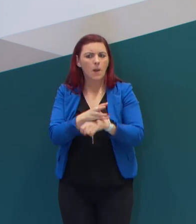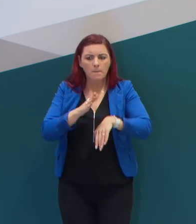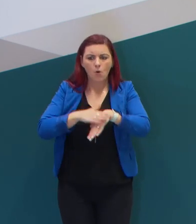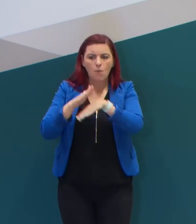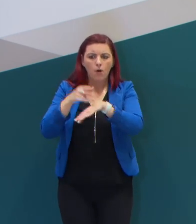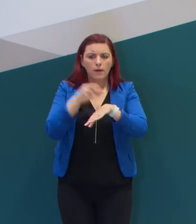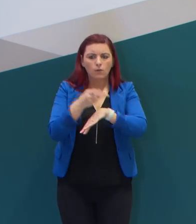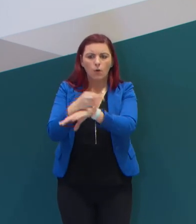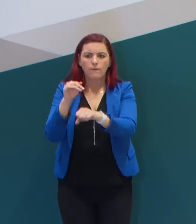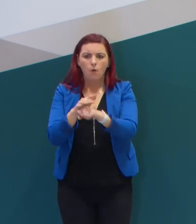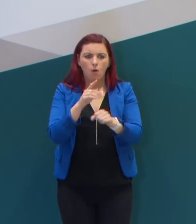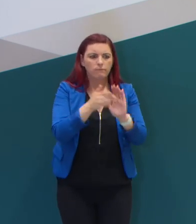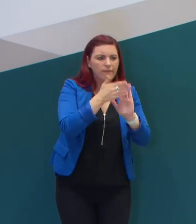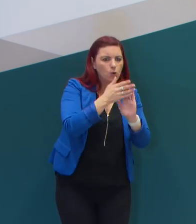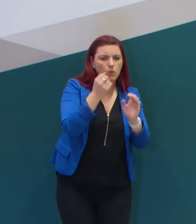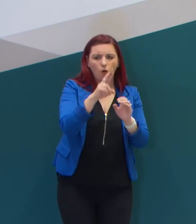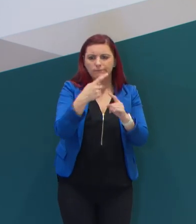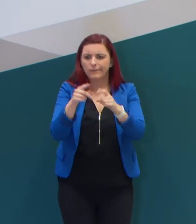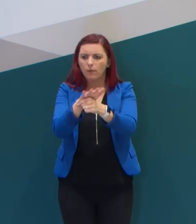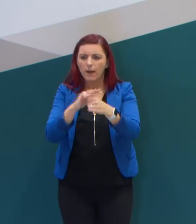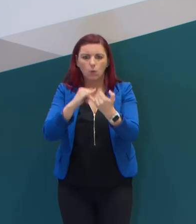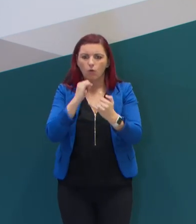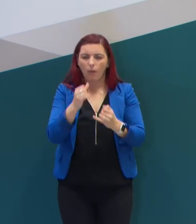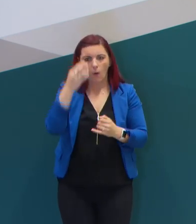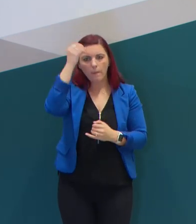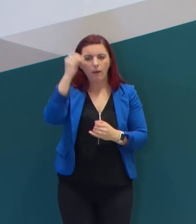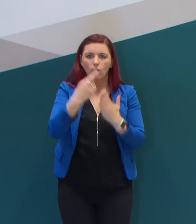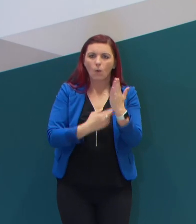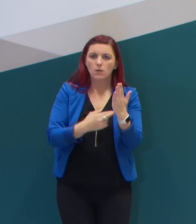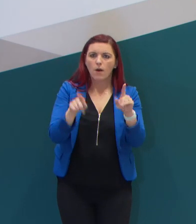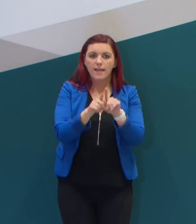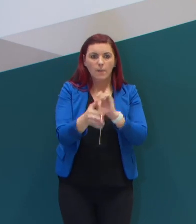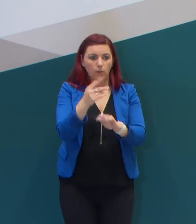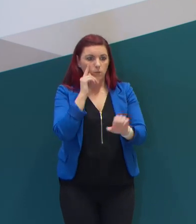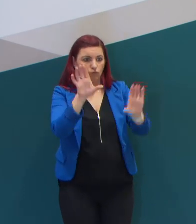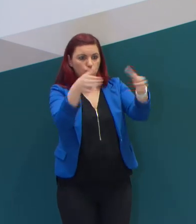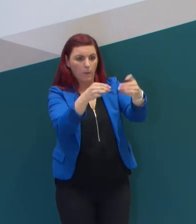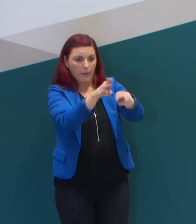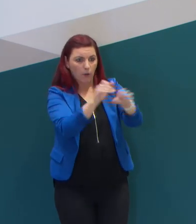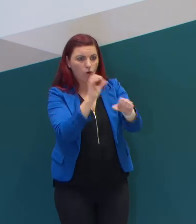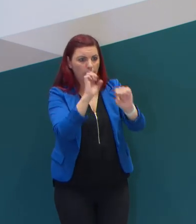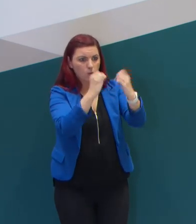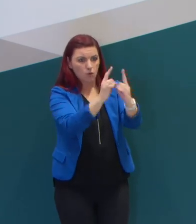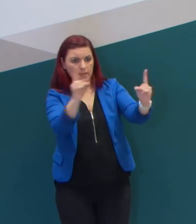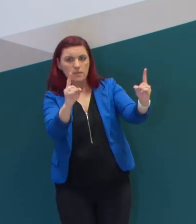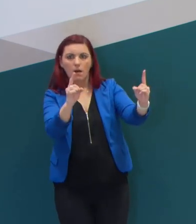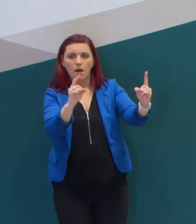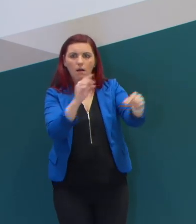where venues or outlets are not in compliance with or where groups of people are not adhering to recommended social distancing